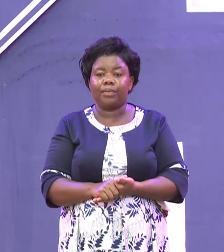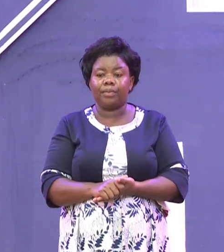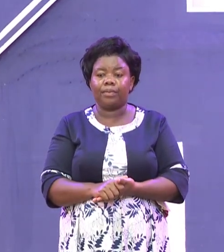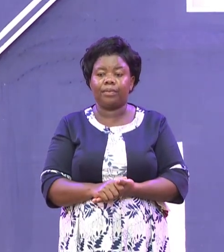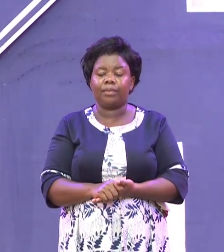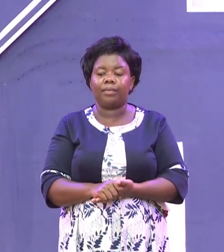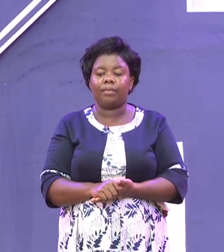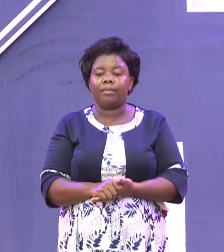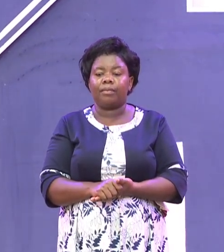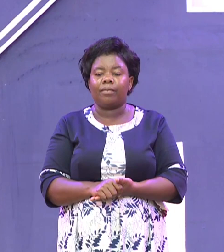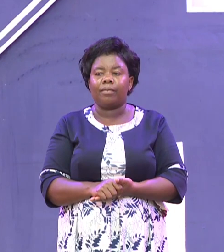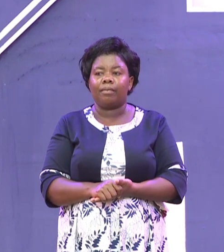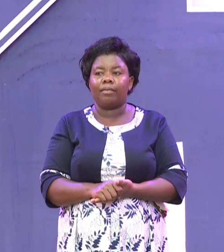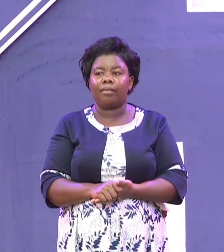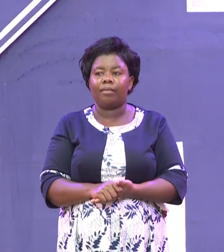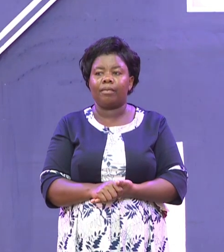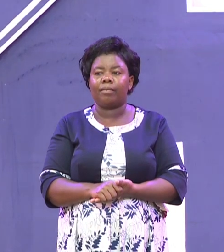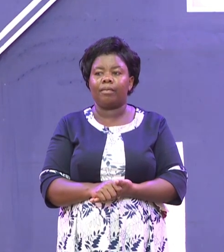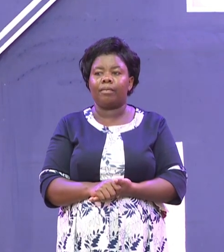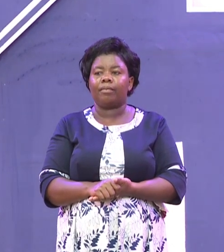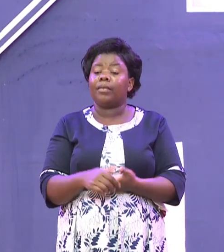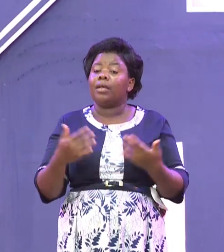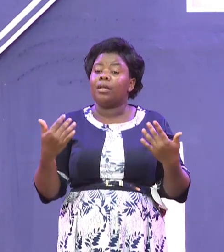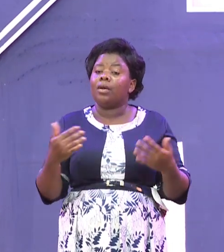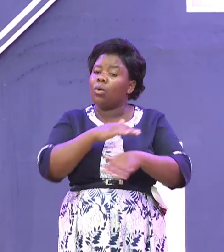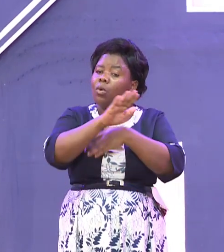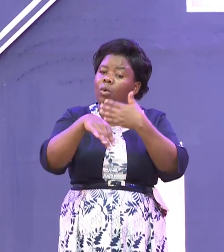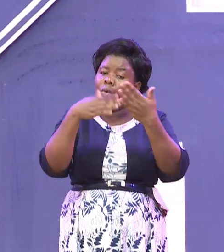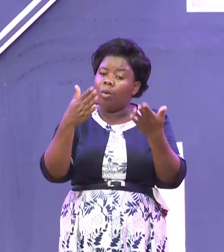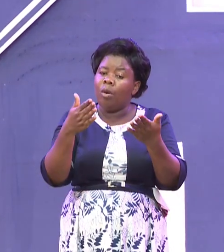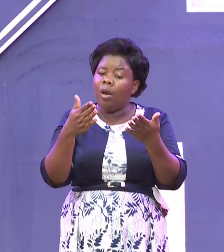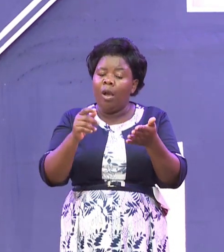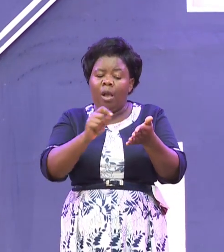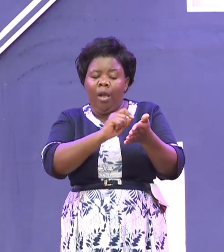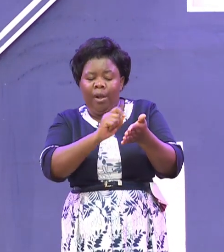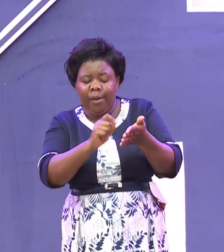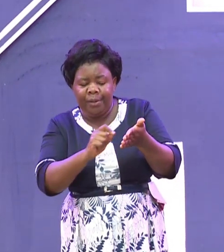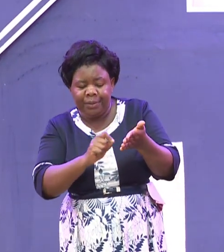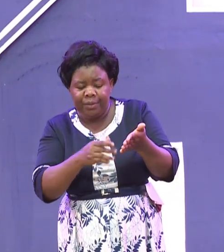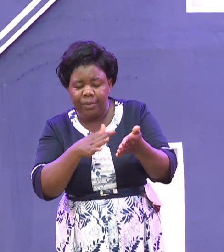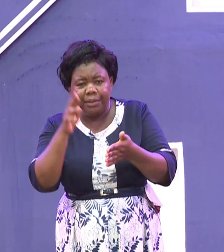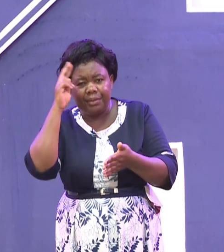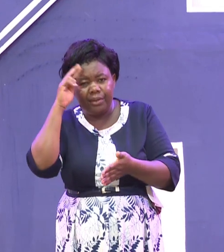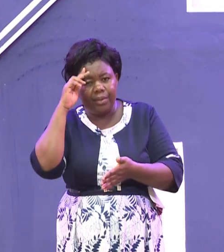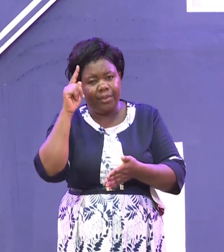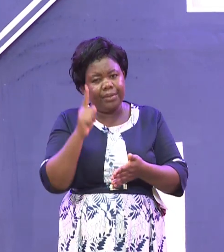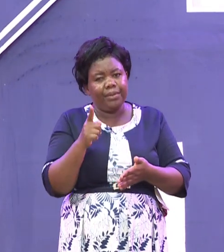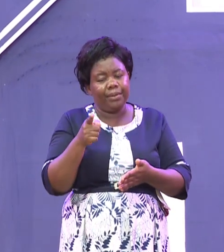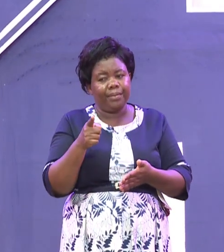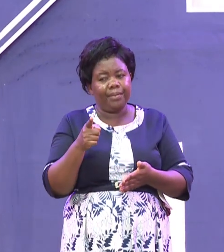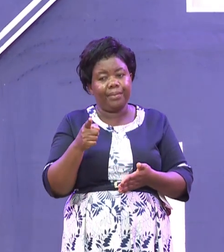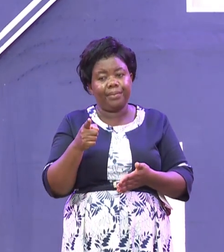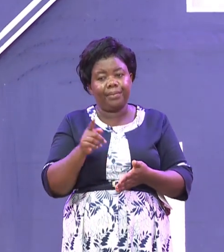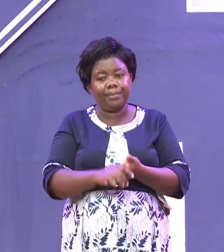had slept with his soldiers. Kati ekyo kyonna ekyo n'akinootinga n'akijjukira. And then he